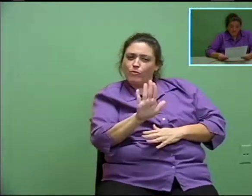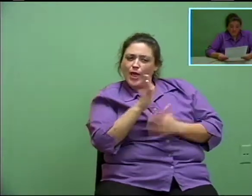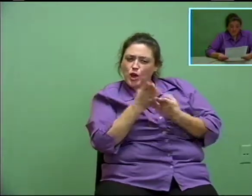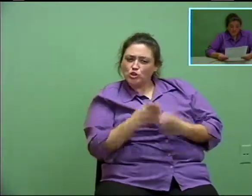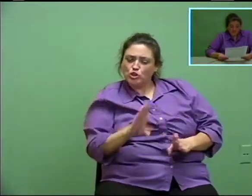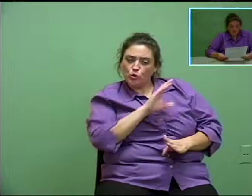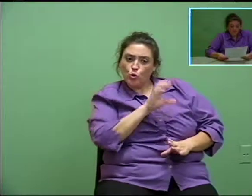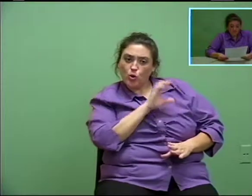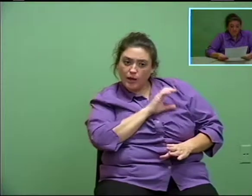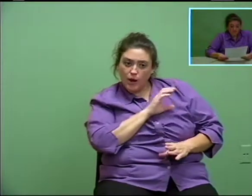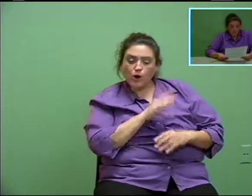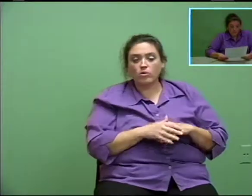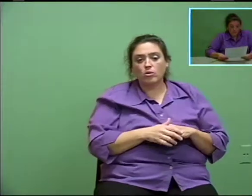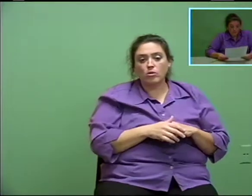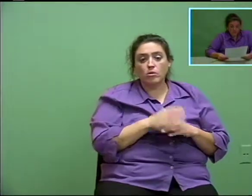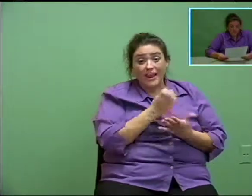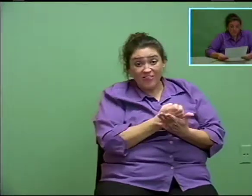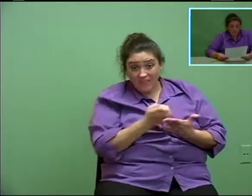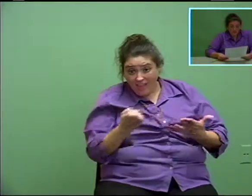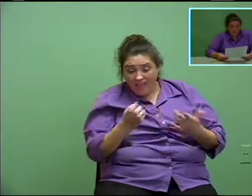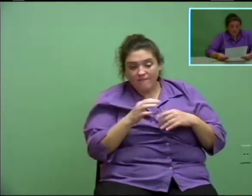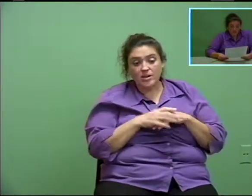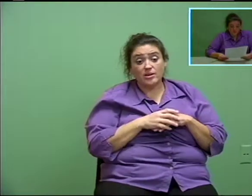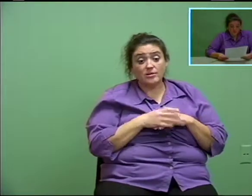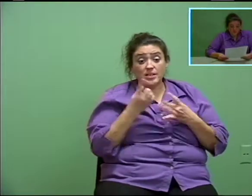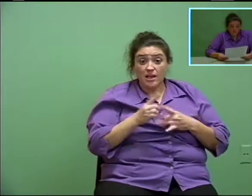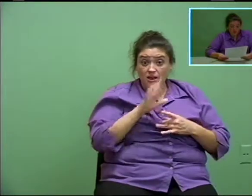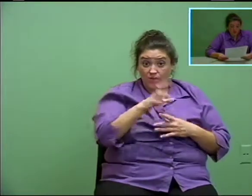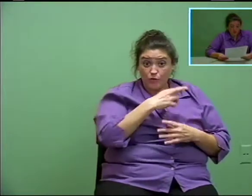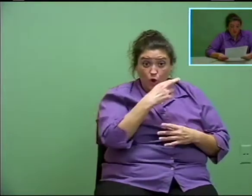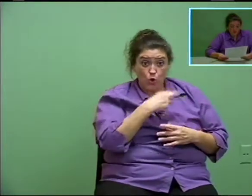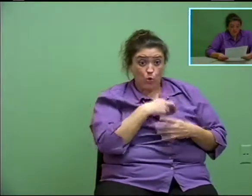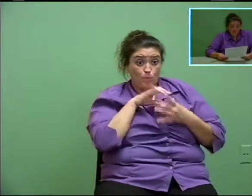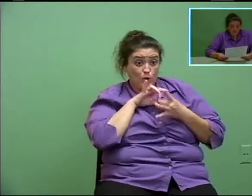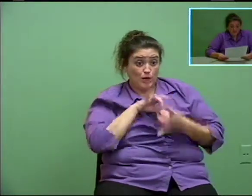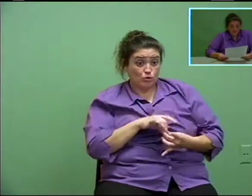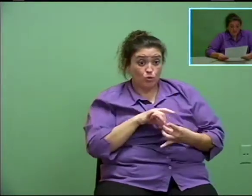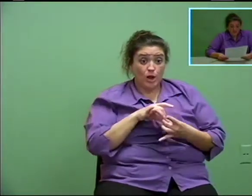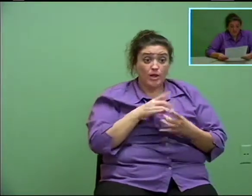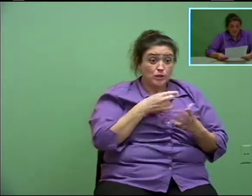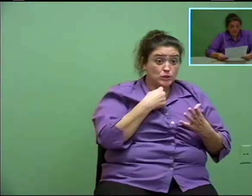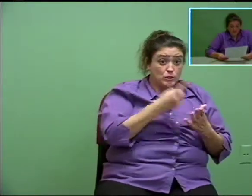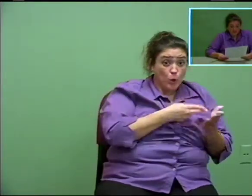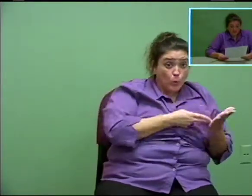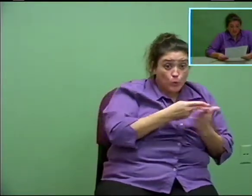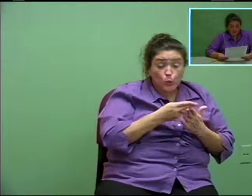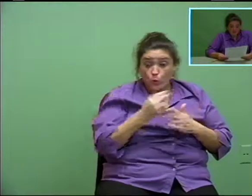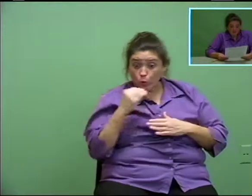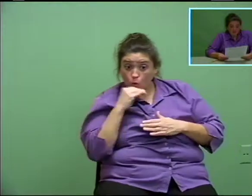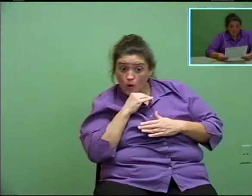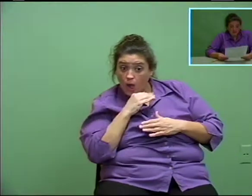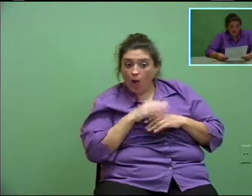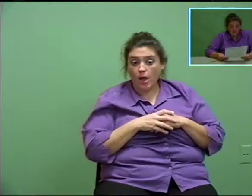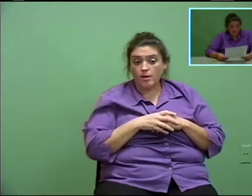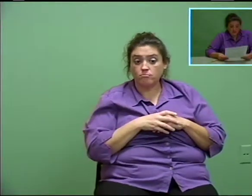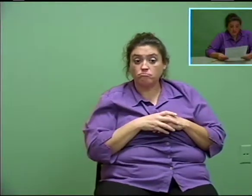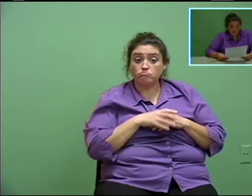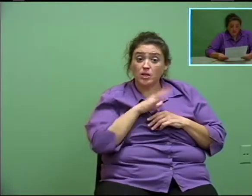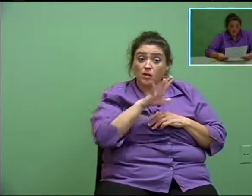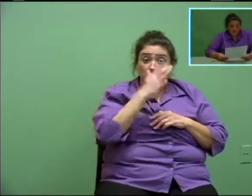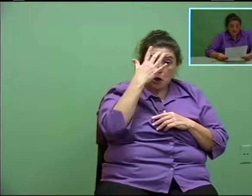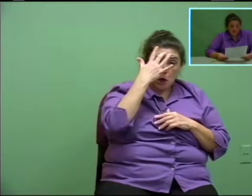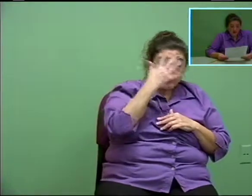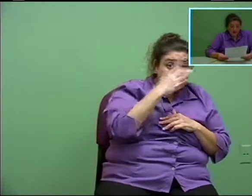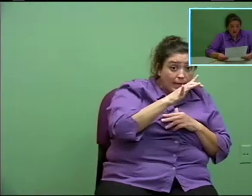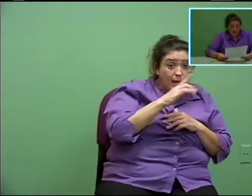the evidence, if any of the witness's reputation for truth and veracity, the intelligence and respectability of the